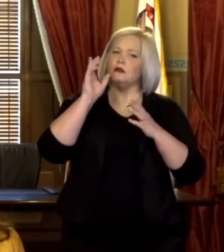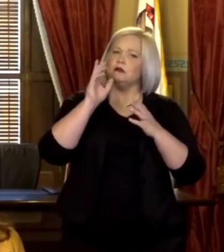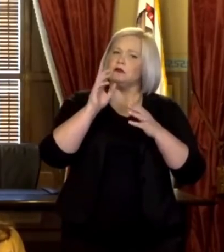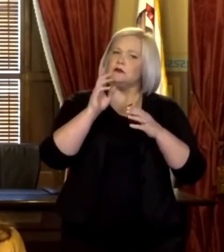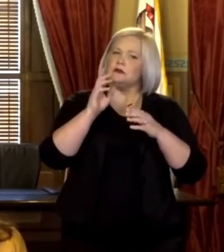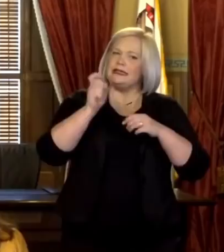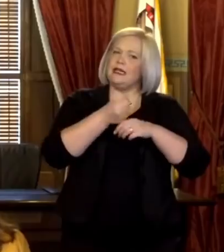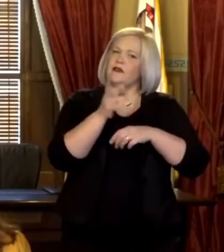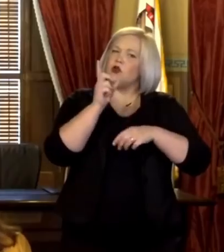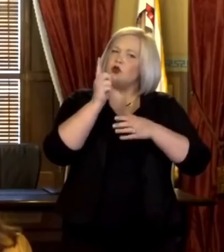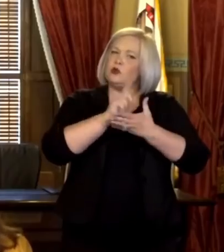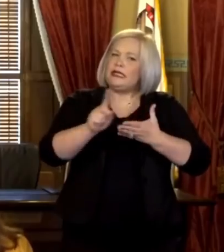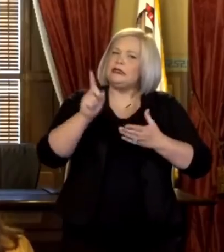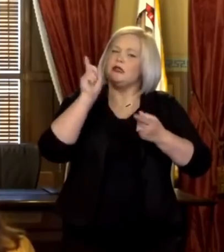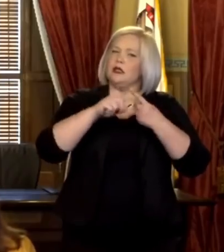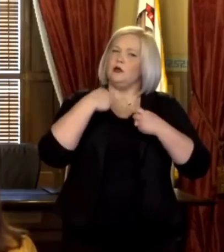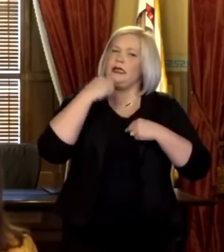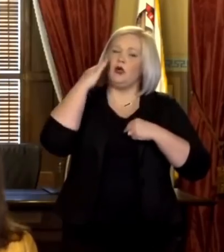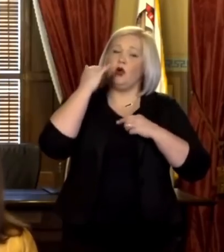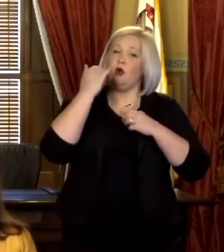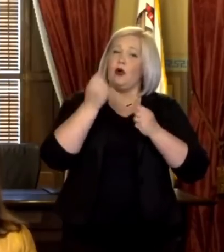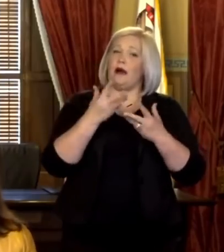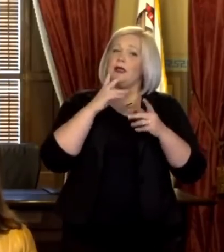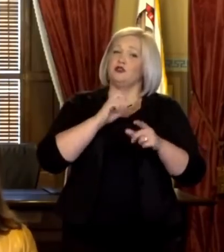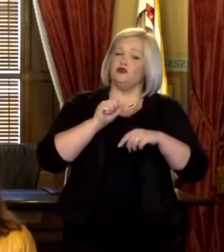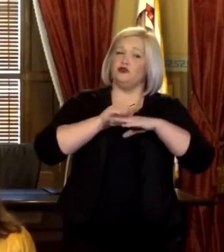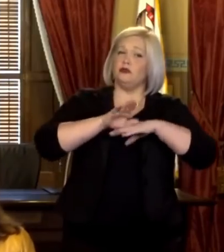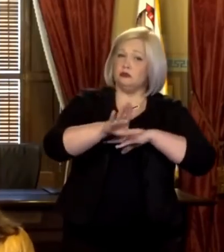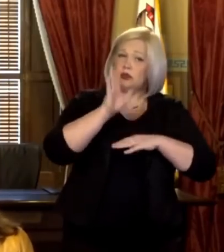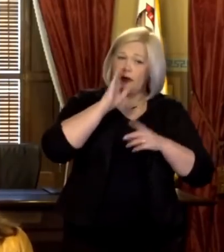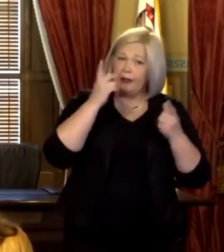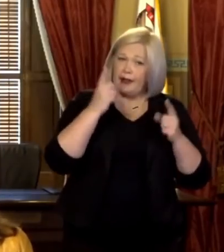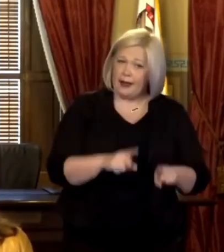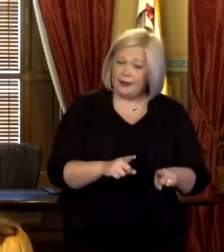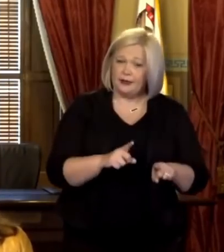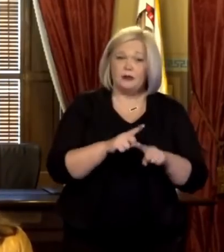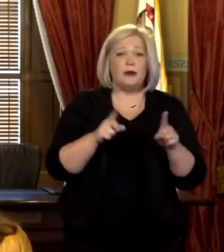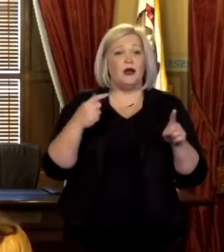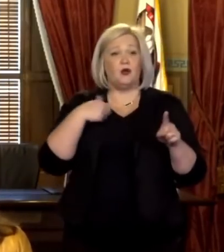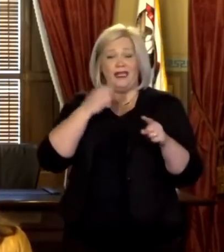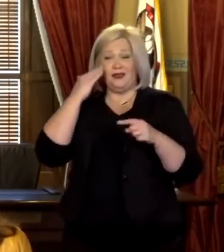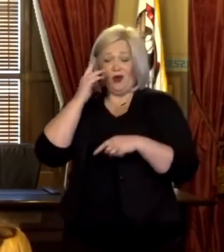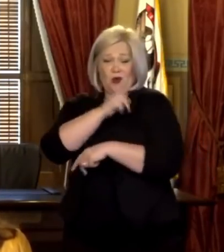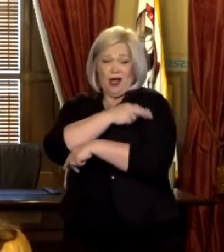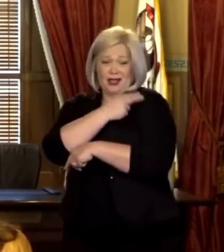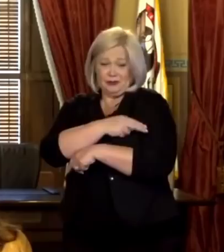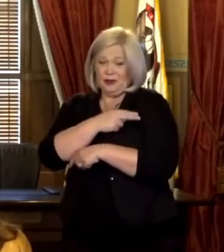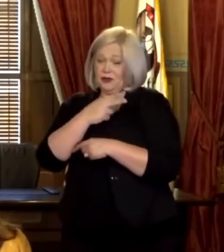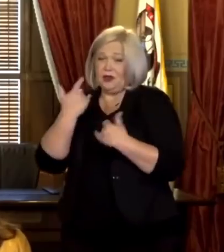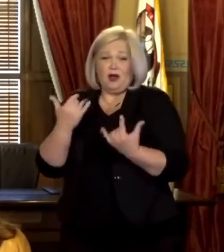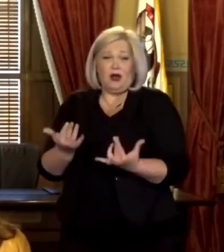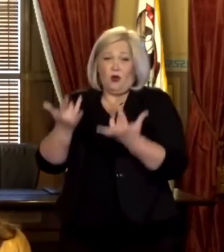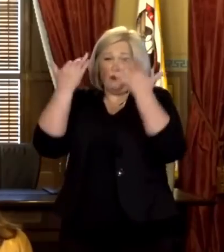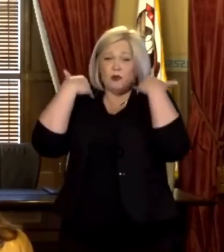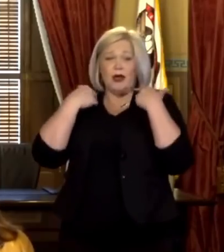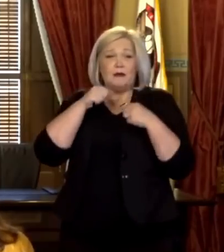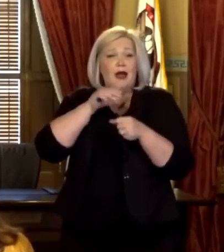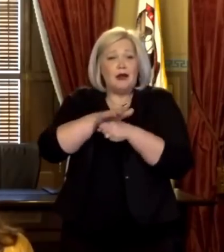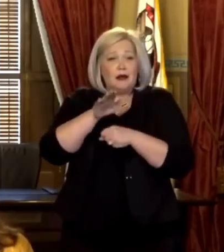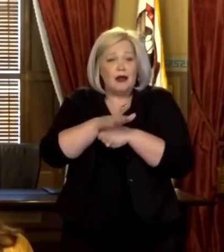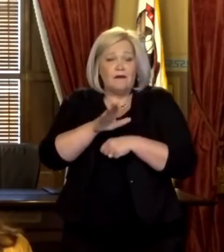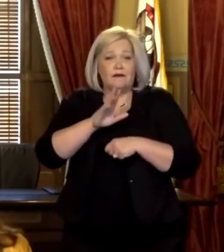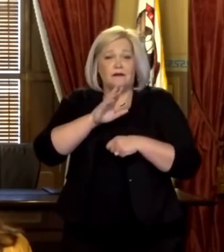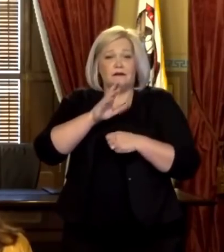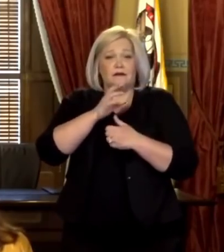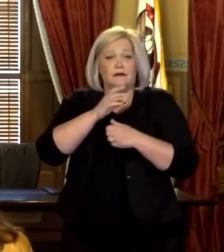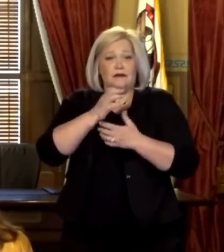the most effective tool that we have right now, as our hospitals are overwhelmed and we don't have enough PPE, is to slow the spread